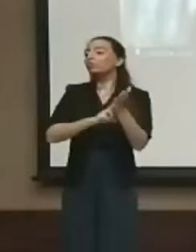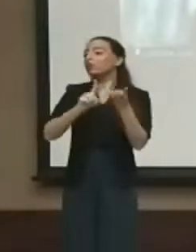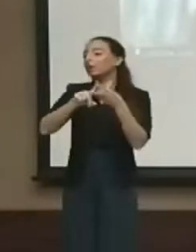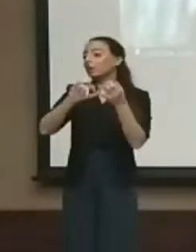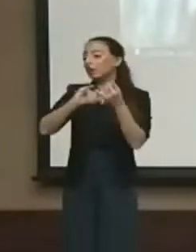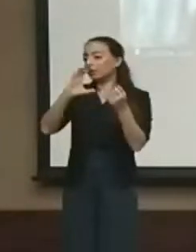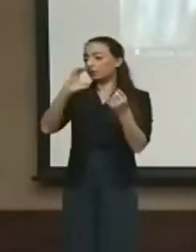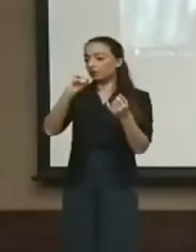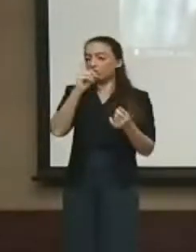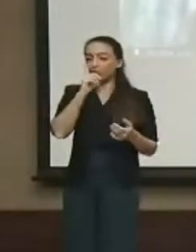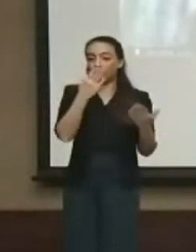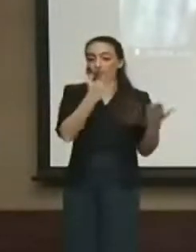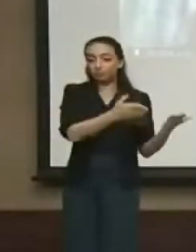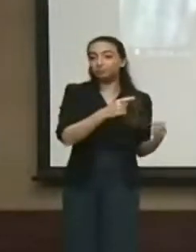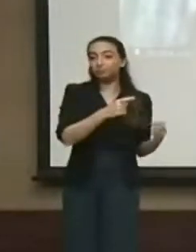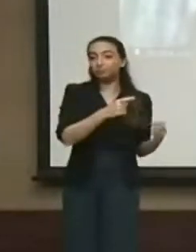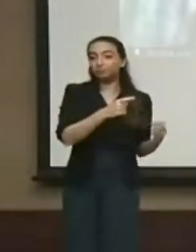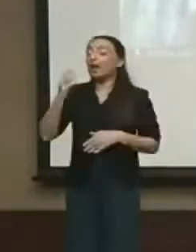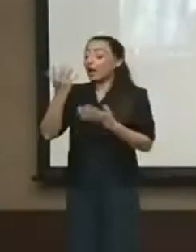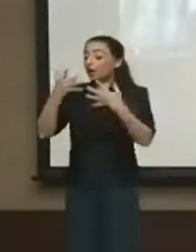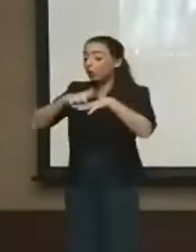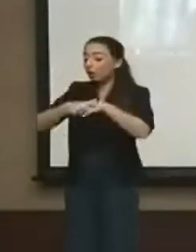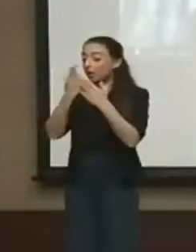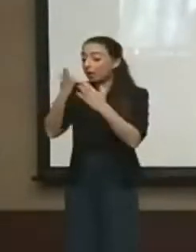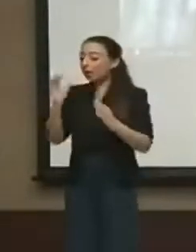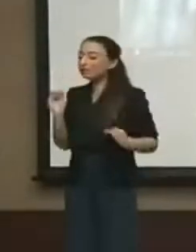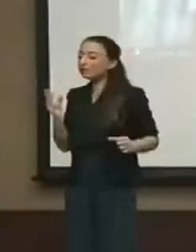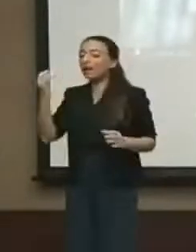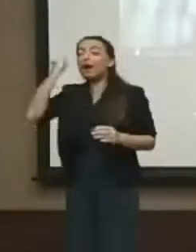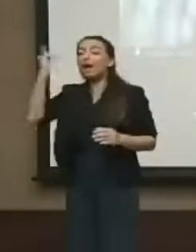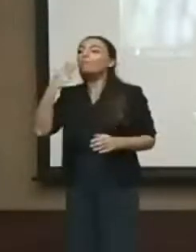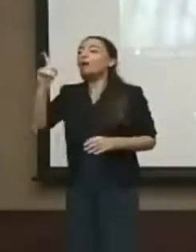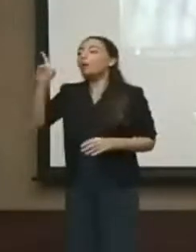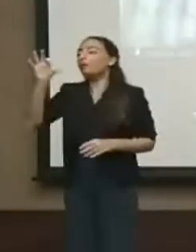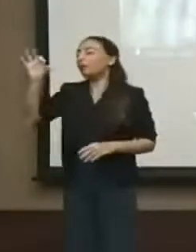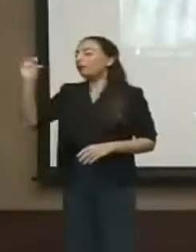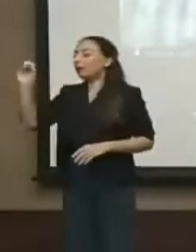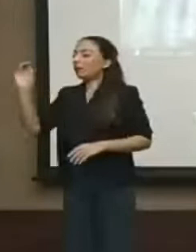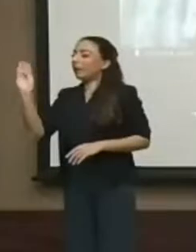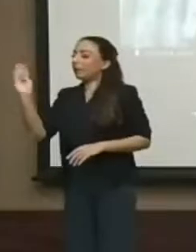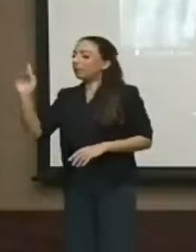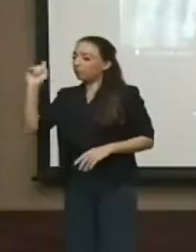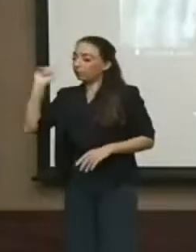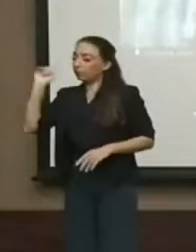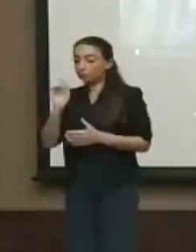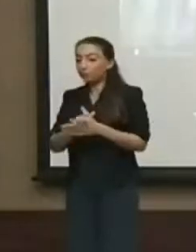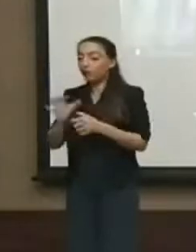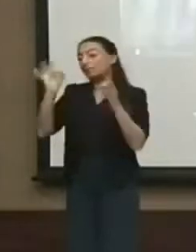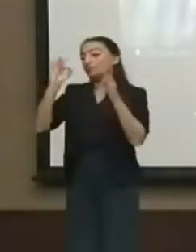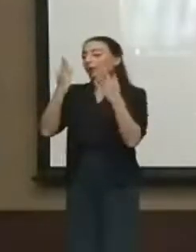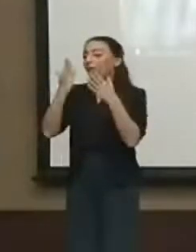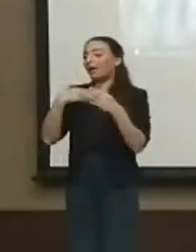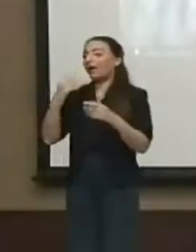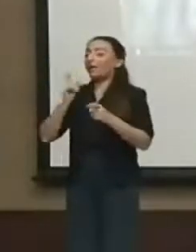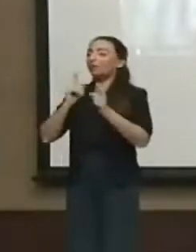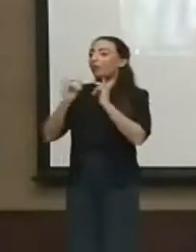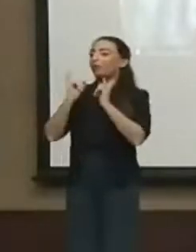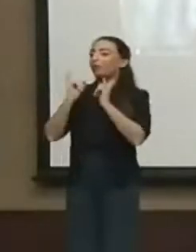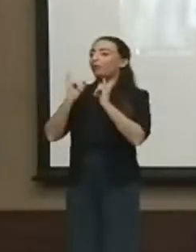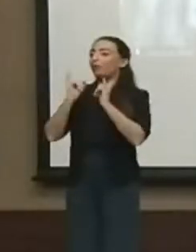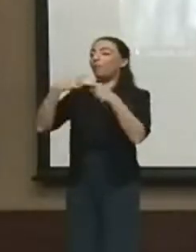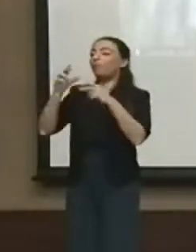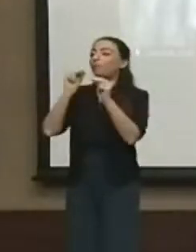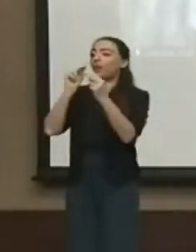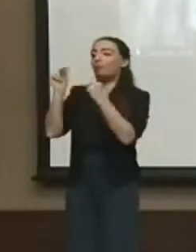thing in the mid-90s, and special education, of course, has been traditionally around. But still, if we look